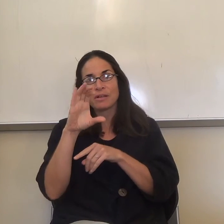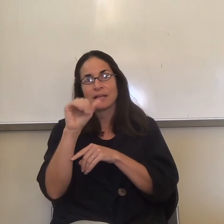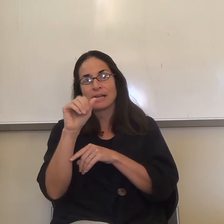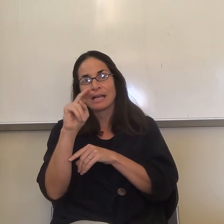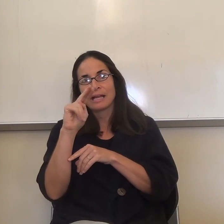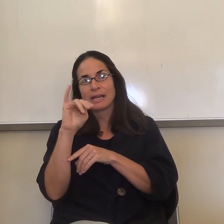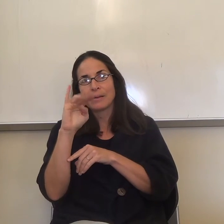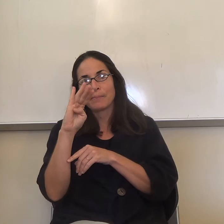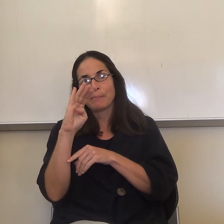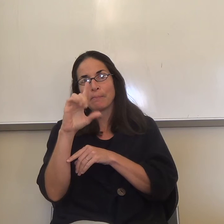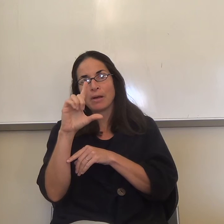times was what?